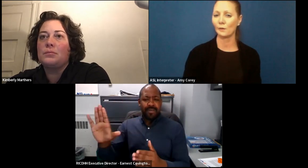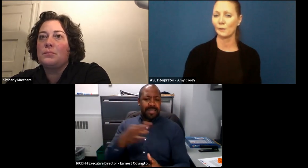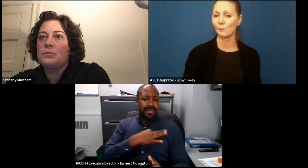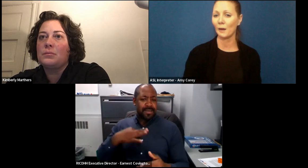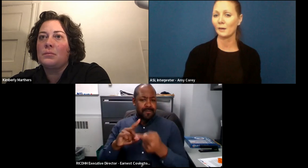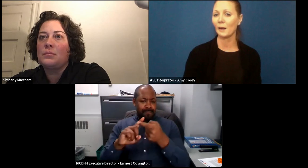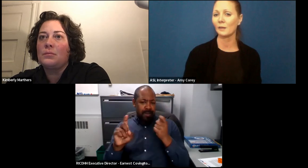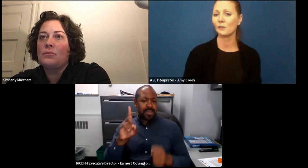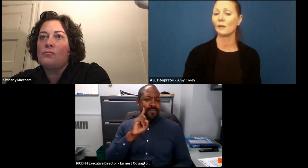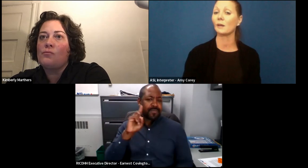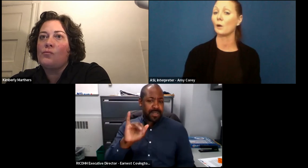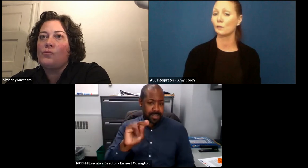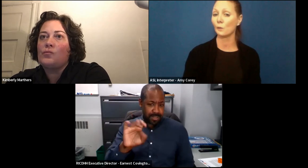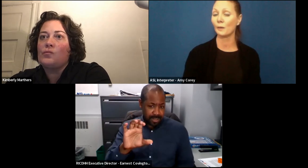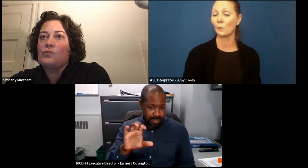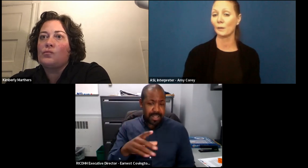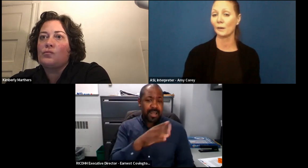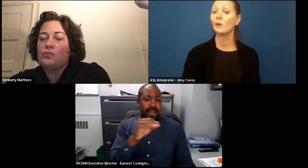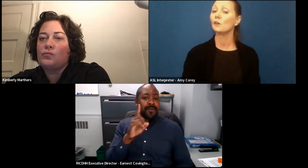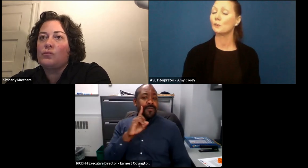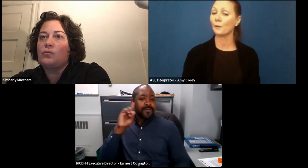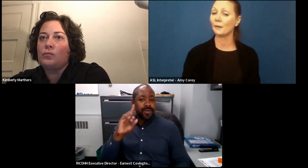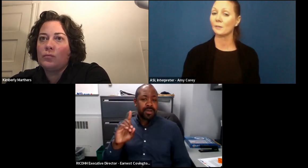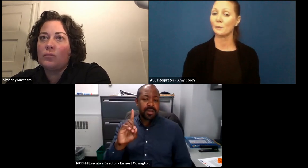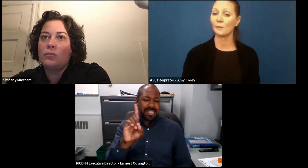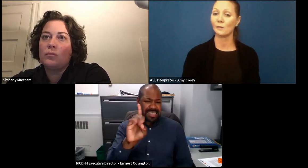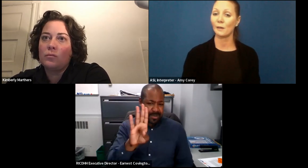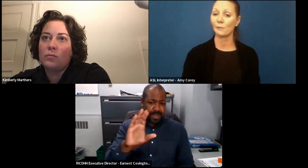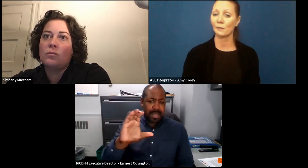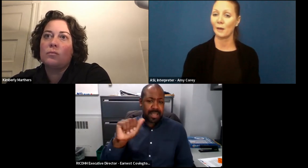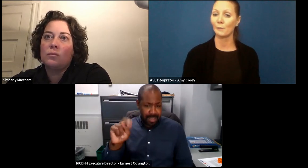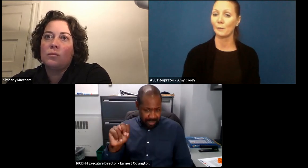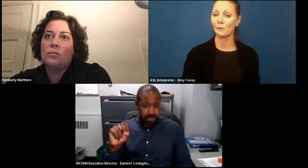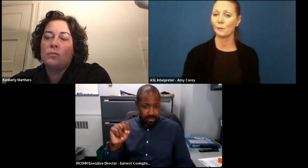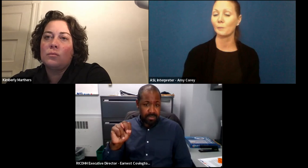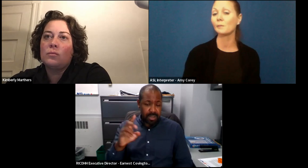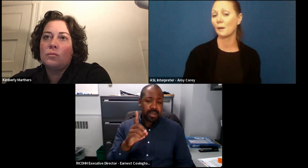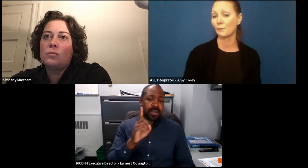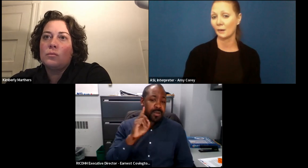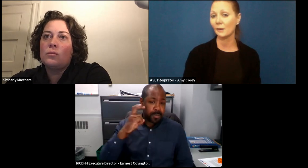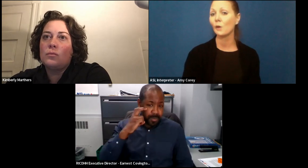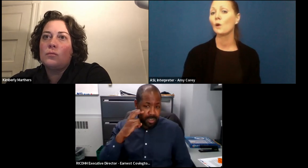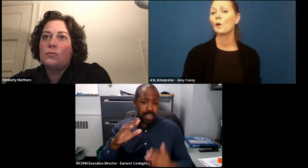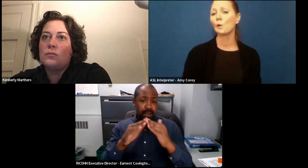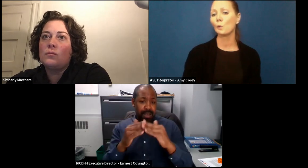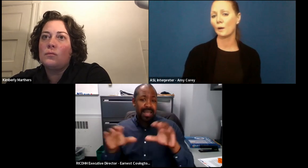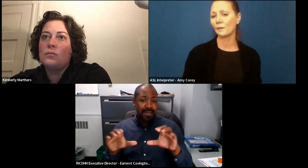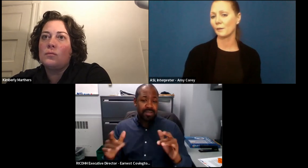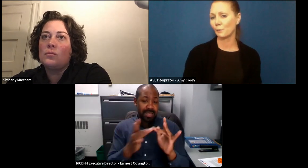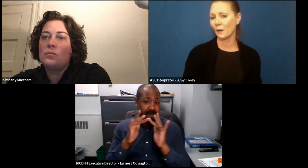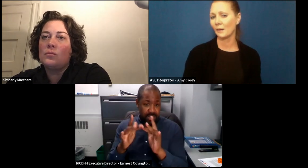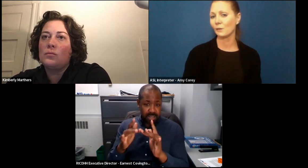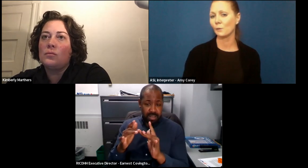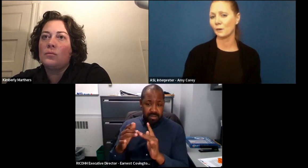on her deaf blind knowledge, and also being willing to bring in some of her staff members from Deaf Inc., who are